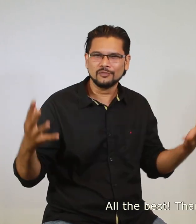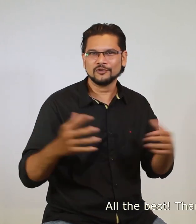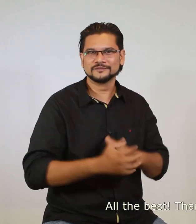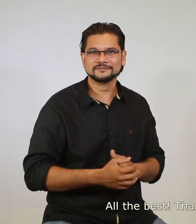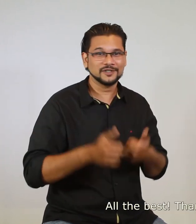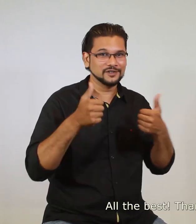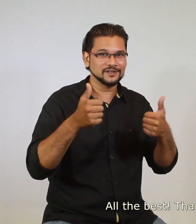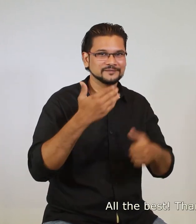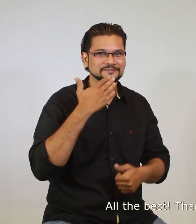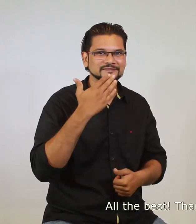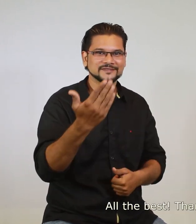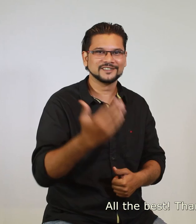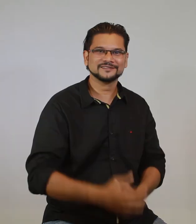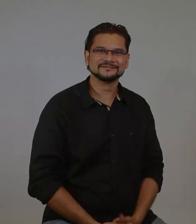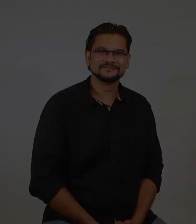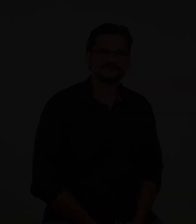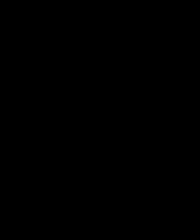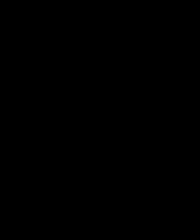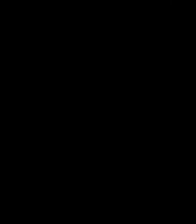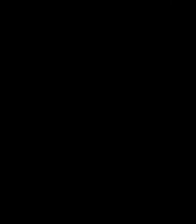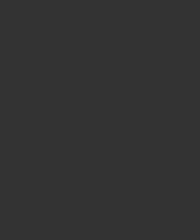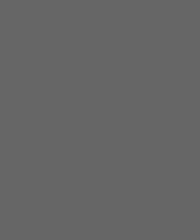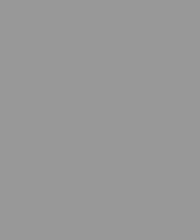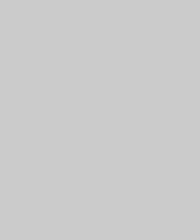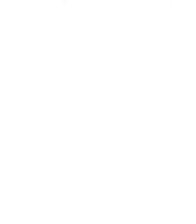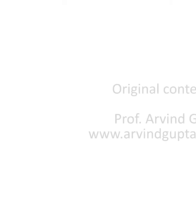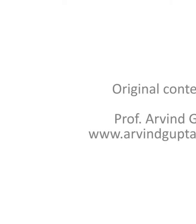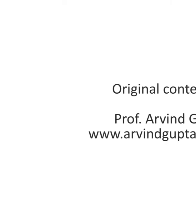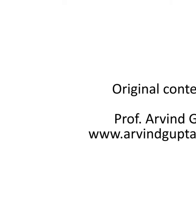All the best, thank you. Thank you. Thank you.